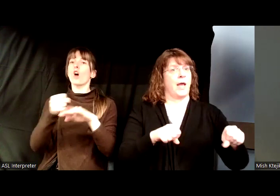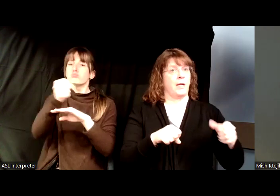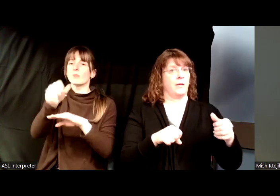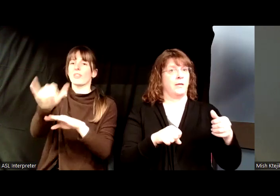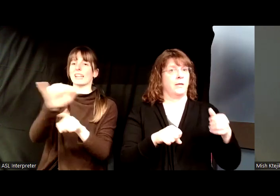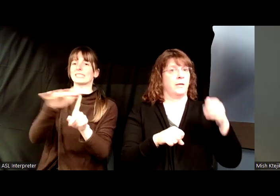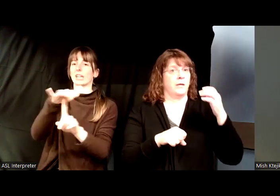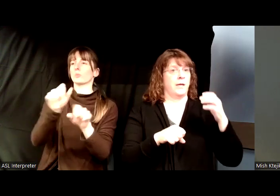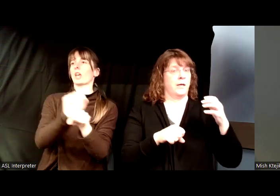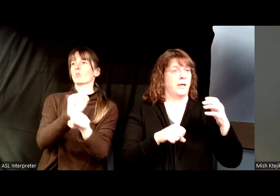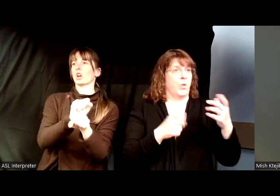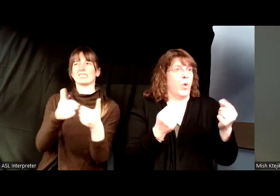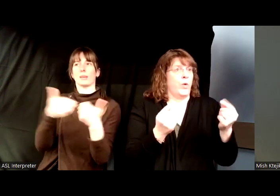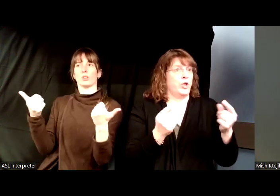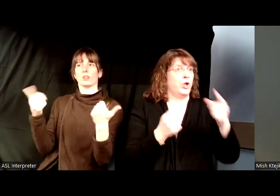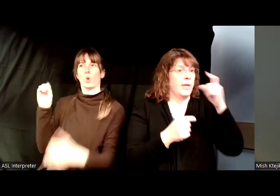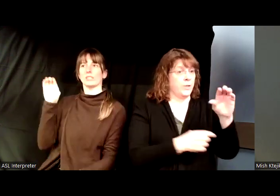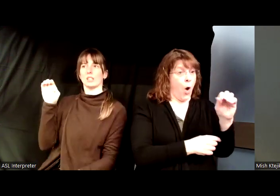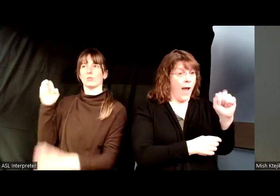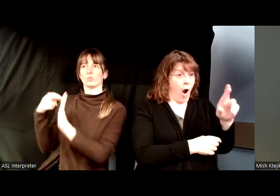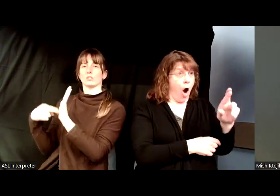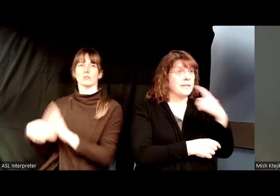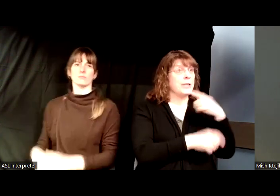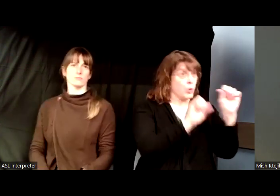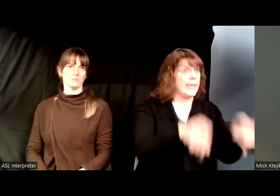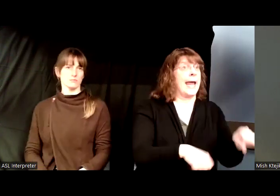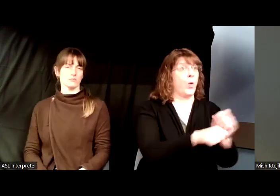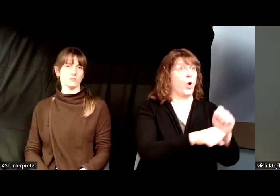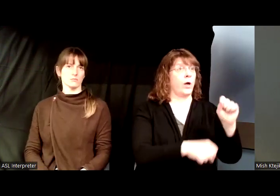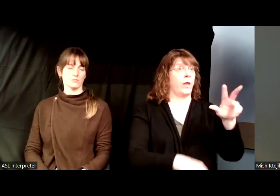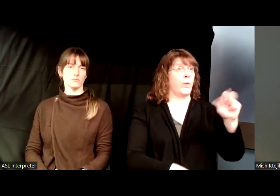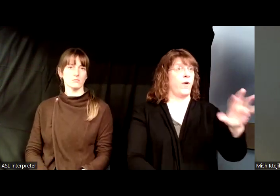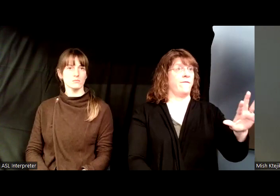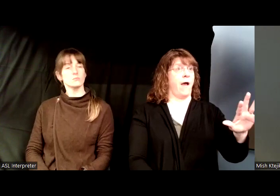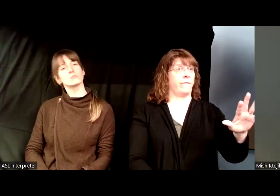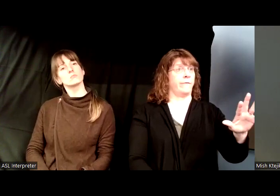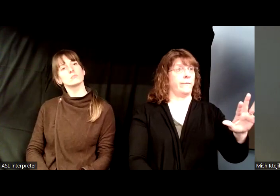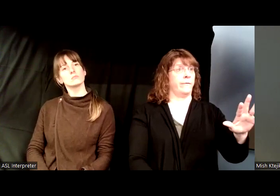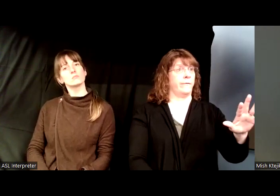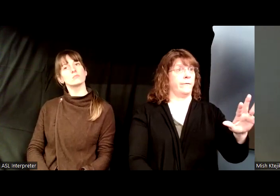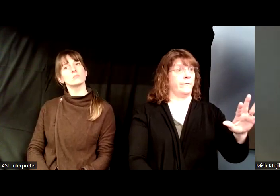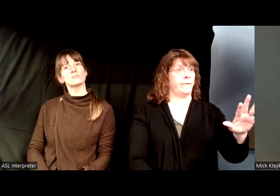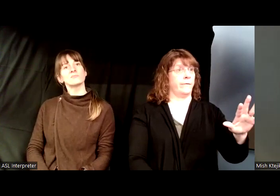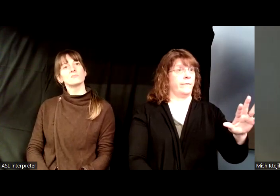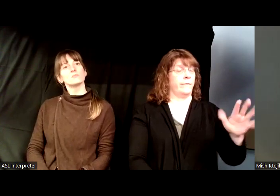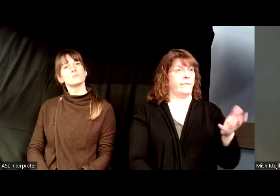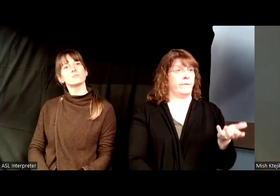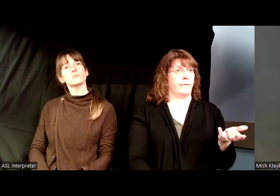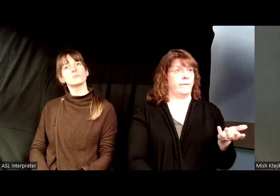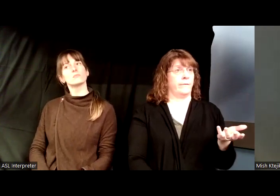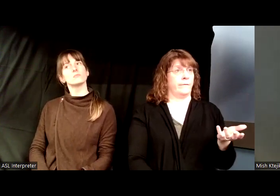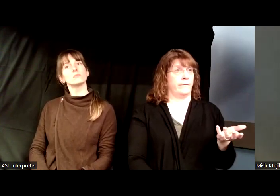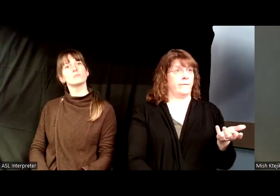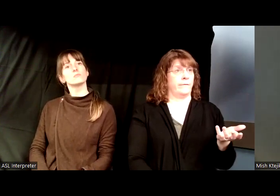This is Tammy. So how so what do we do? Because the OAR says that you can work in educational with a 3.5 or